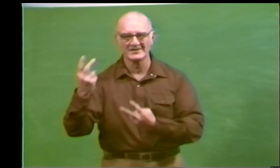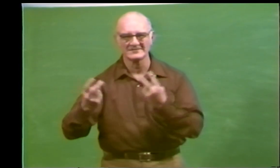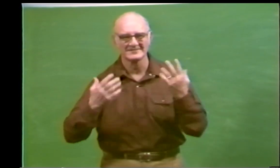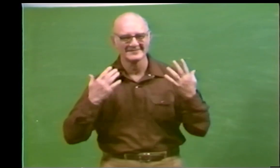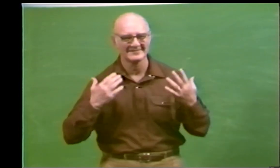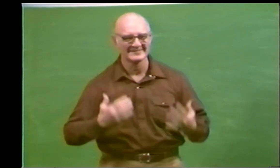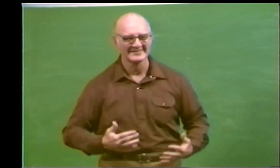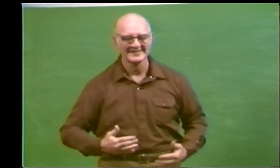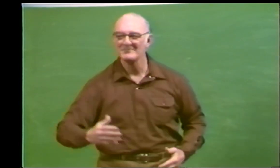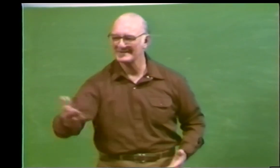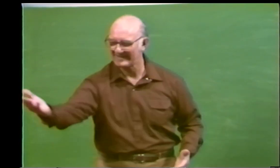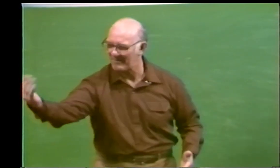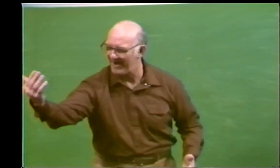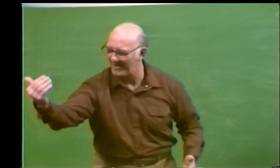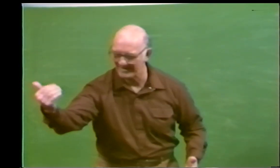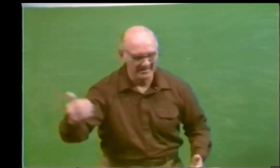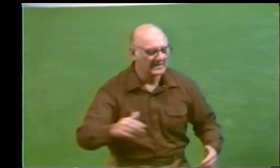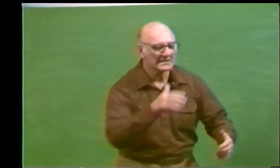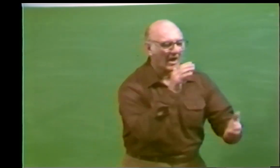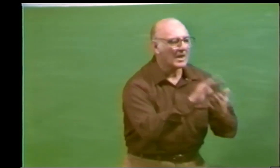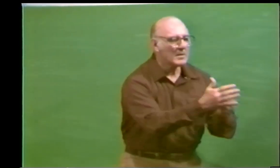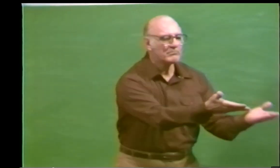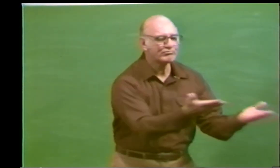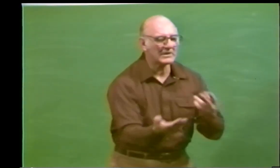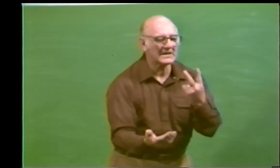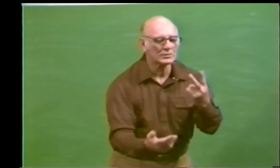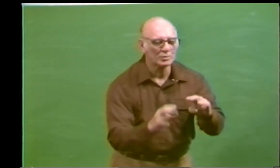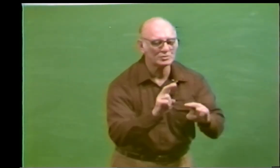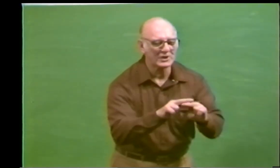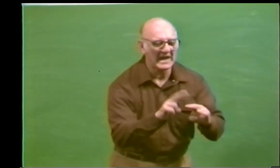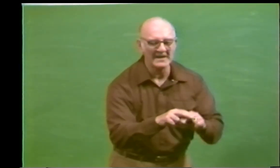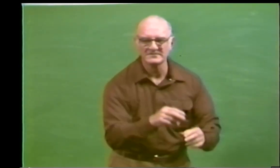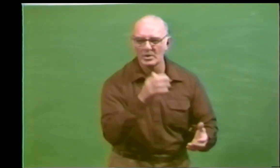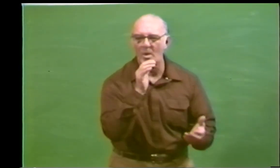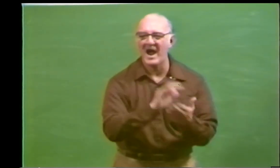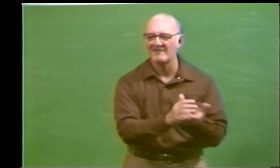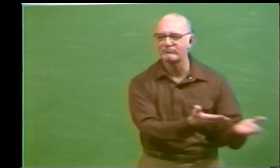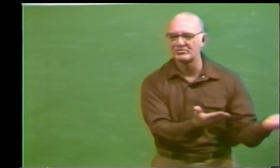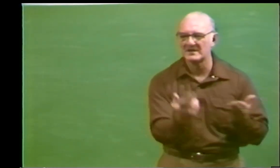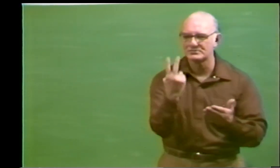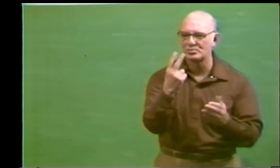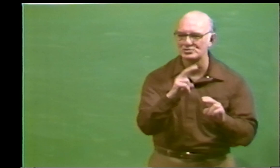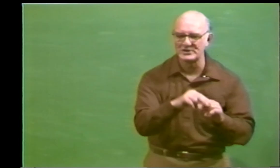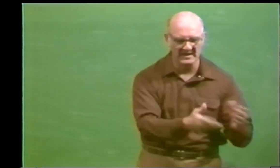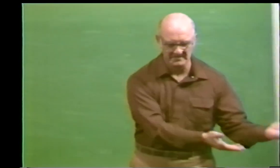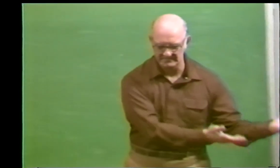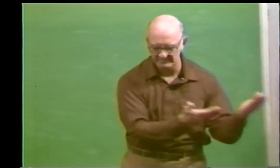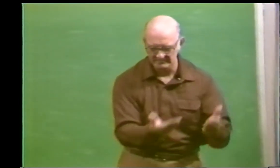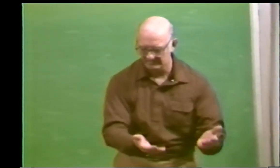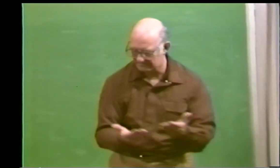visitors. But come on in. Bring two chairs. Wife, bring two chairs.